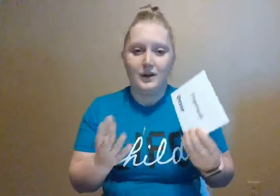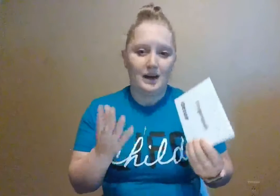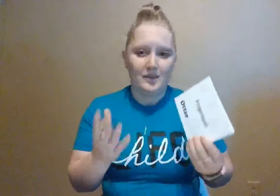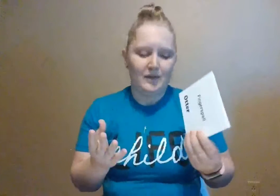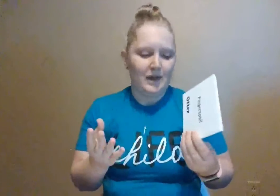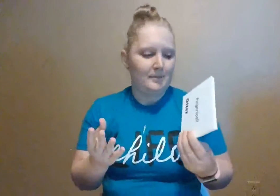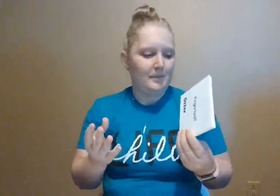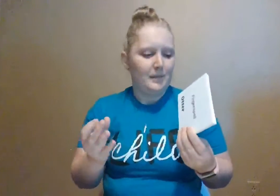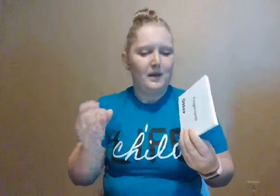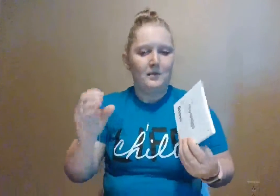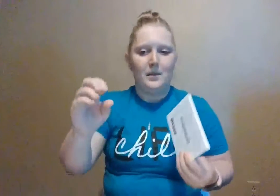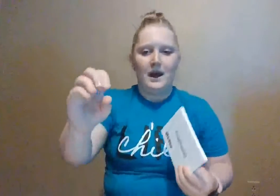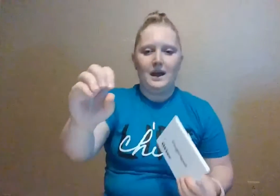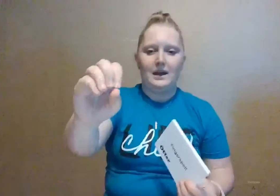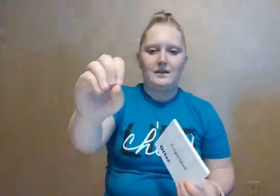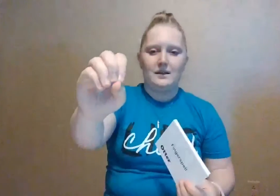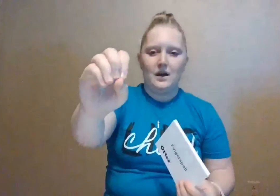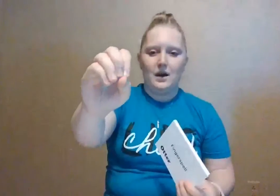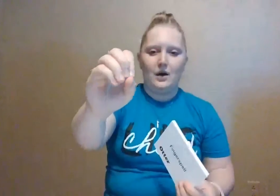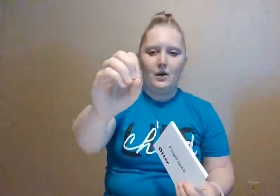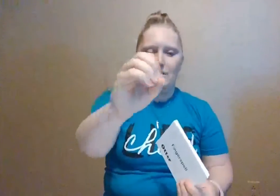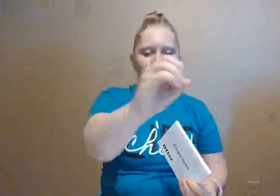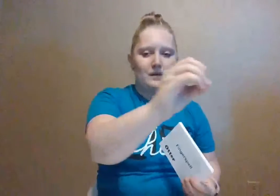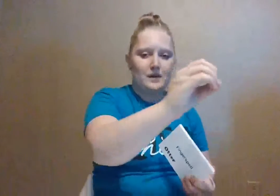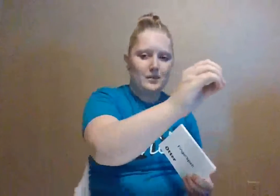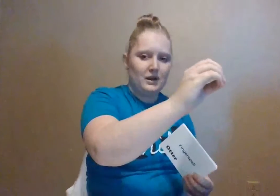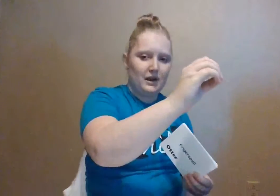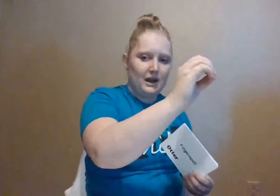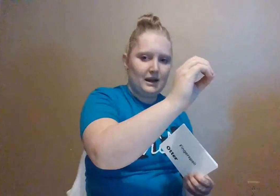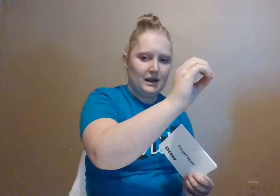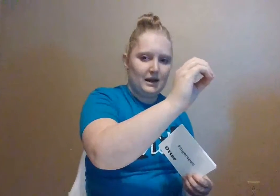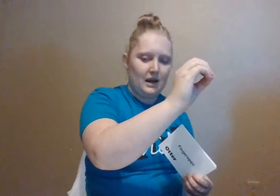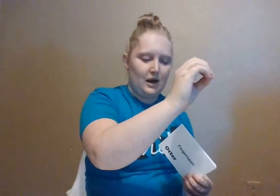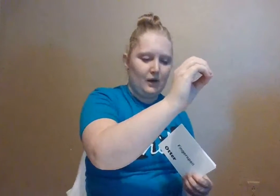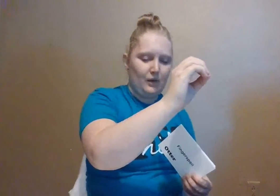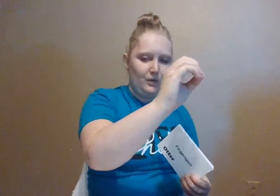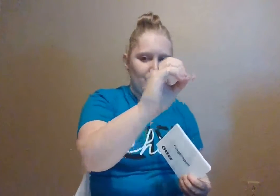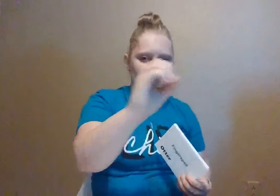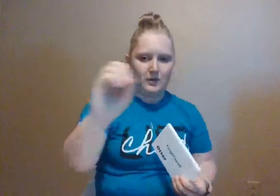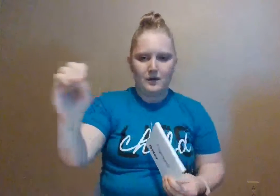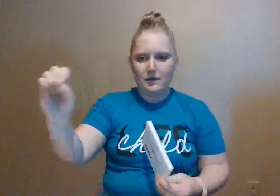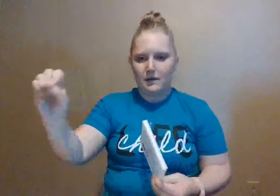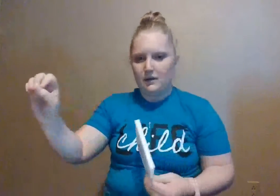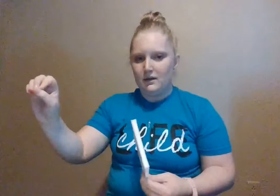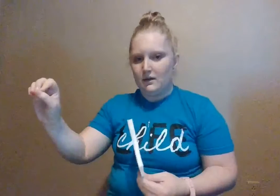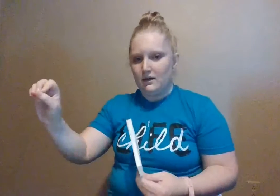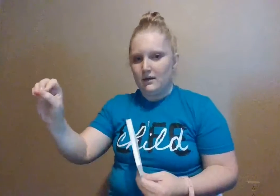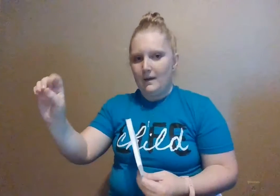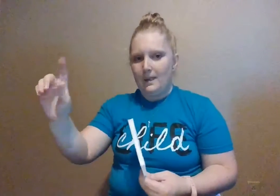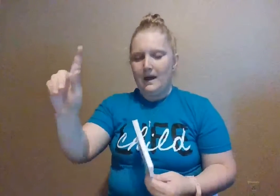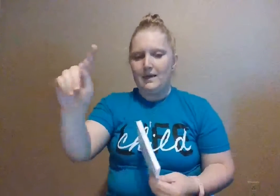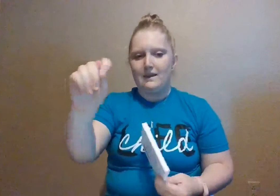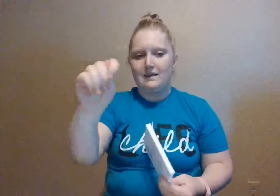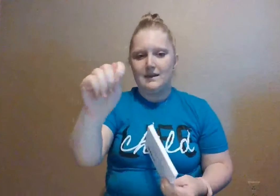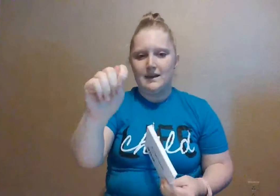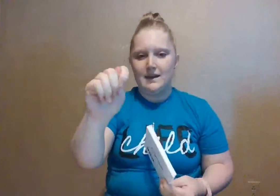names for them. But it's O, so you put your hand in an O, and then